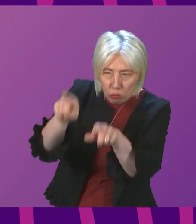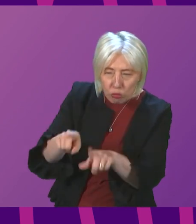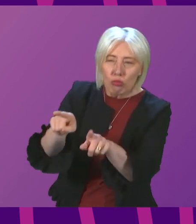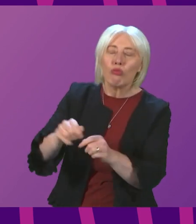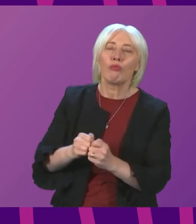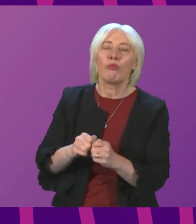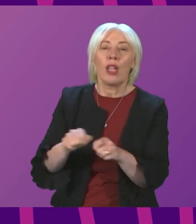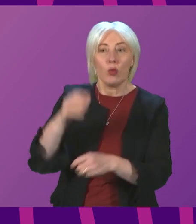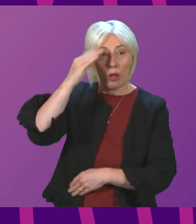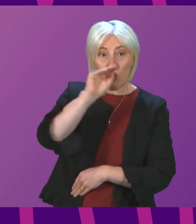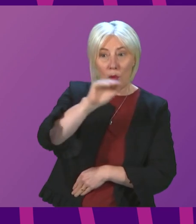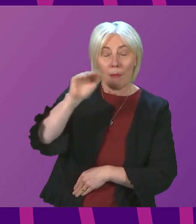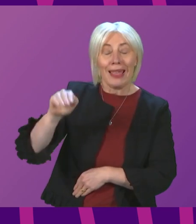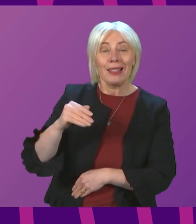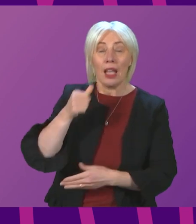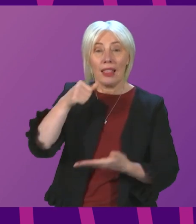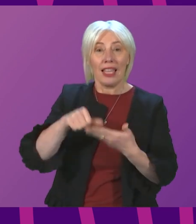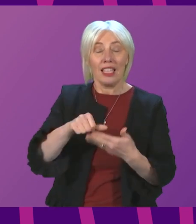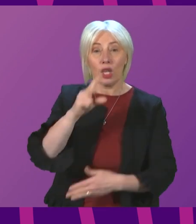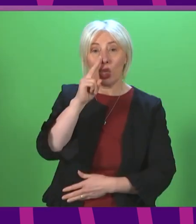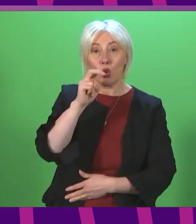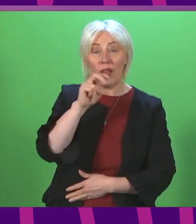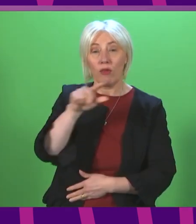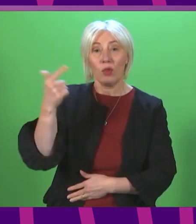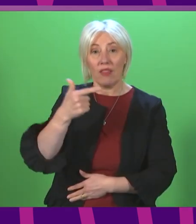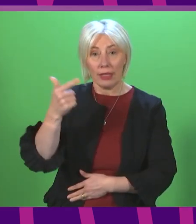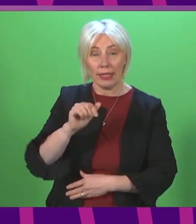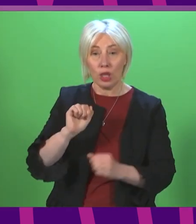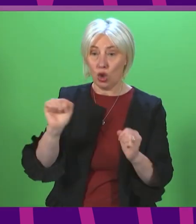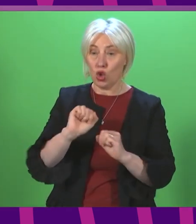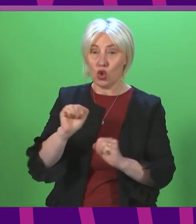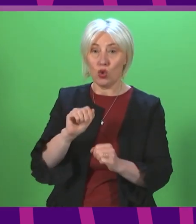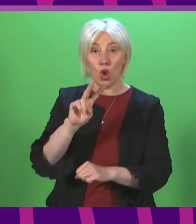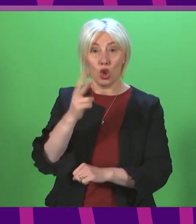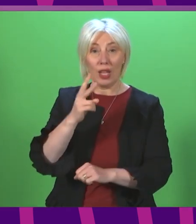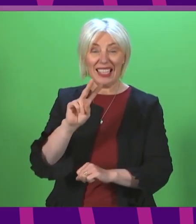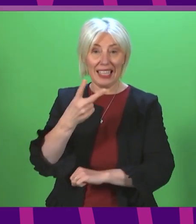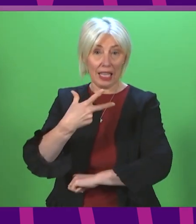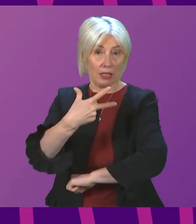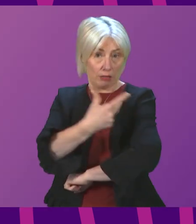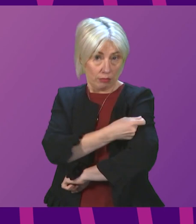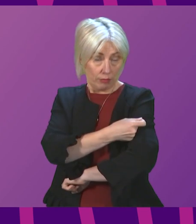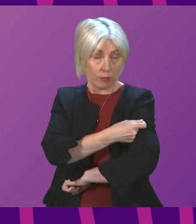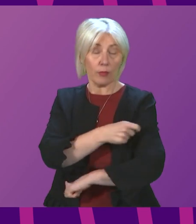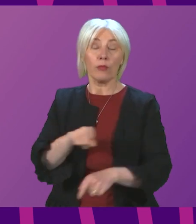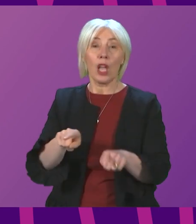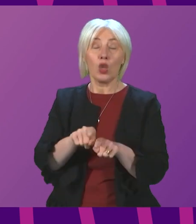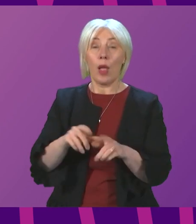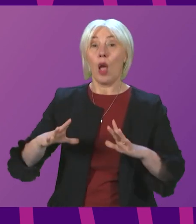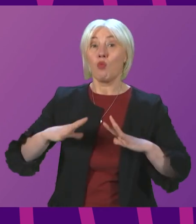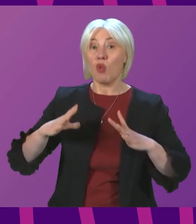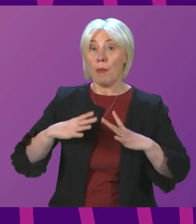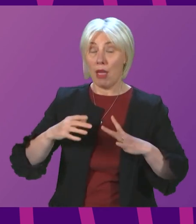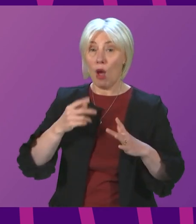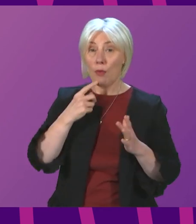reminder letters have been sent to 12- to 17-year-olds who are yet to complete their primary course of two doses. And we are preparing to send